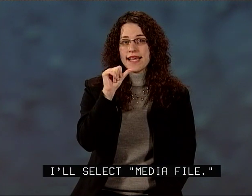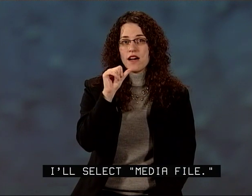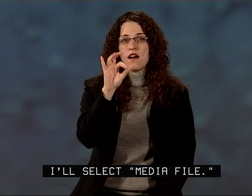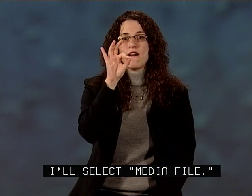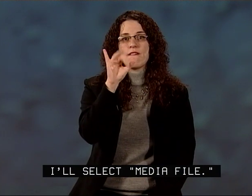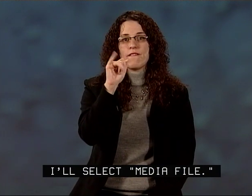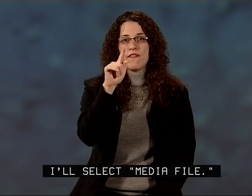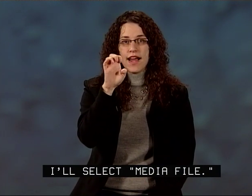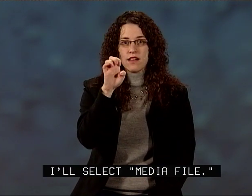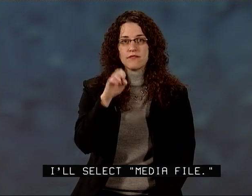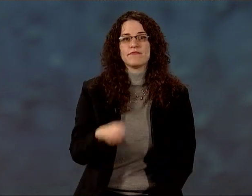Media File.